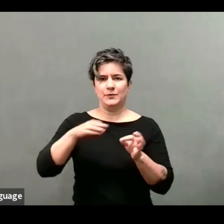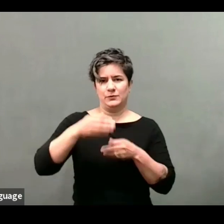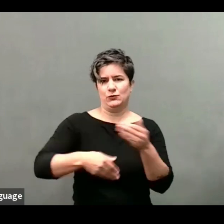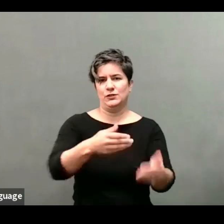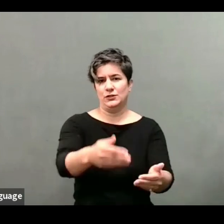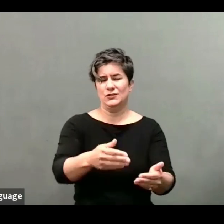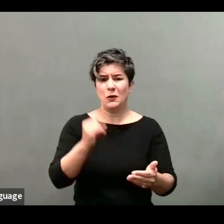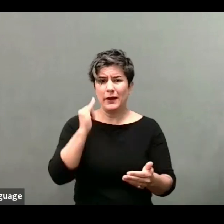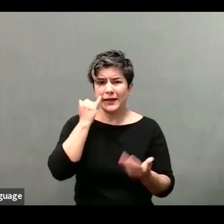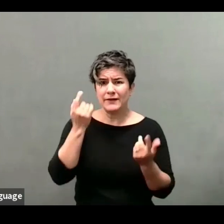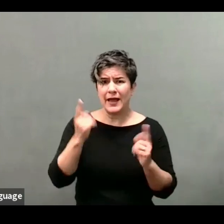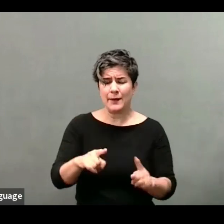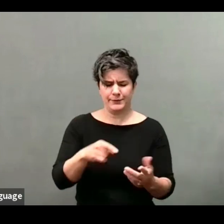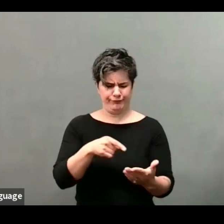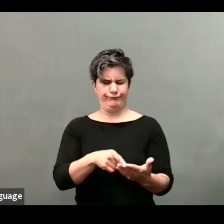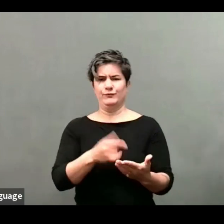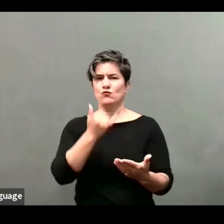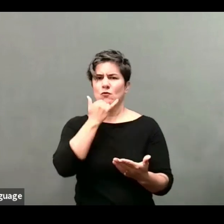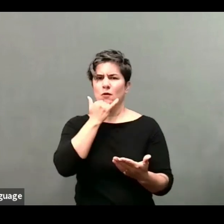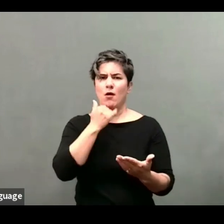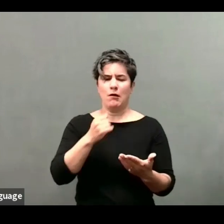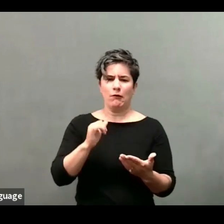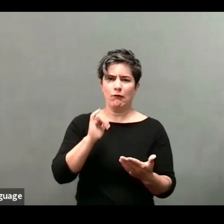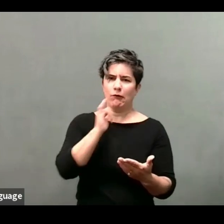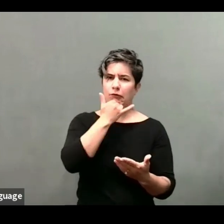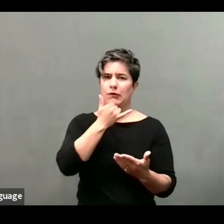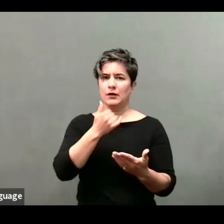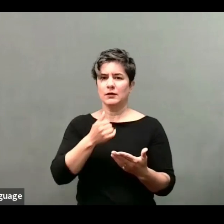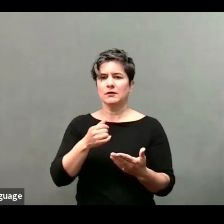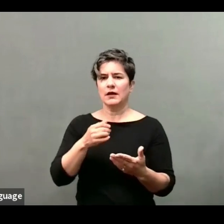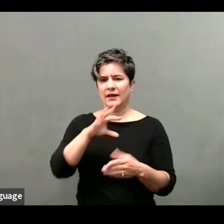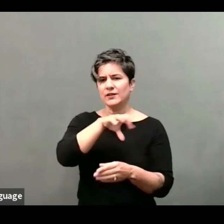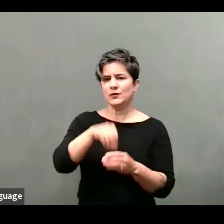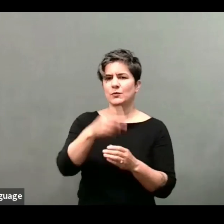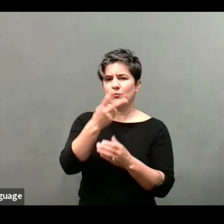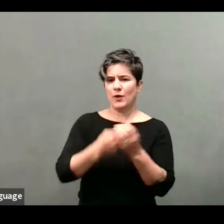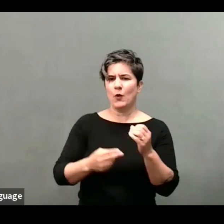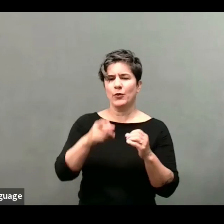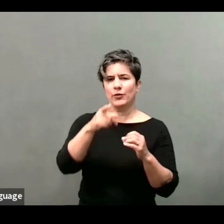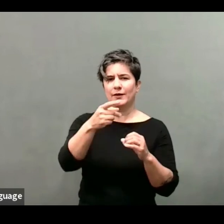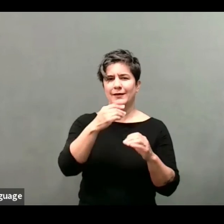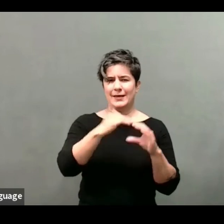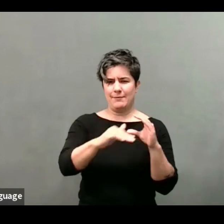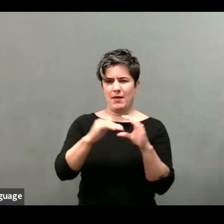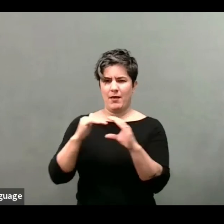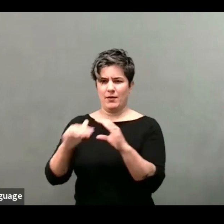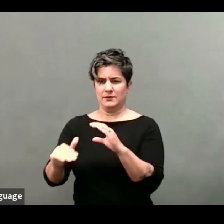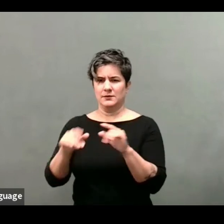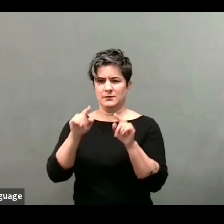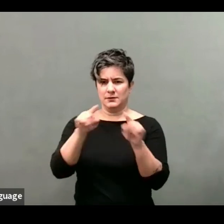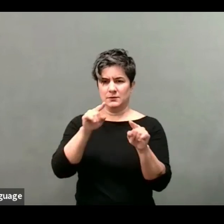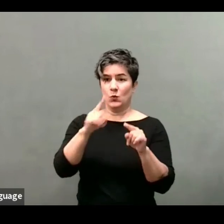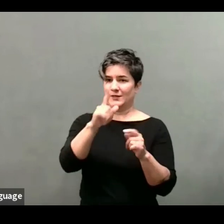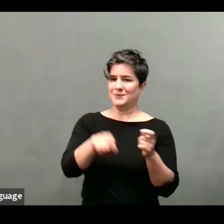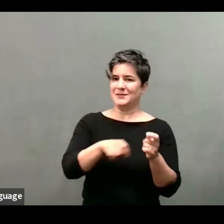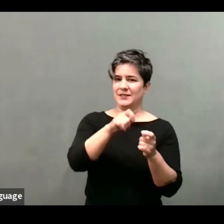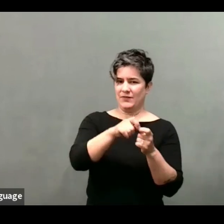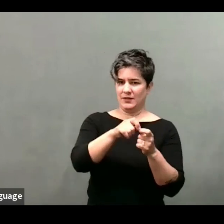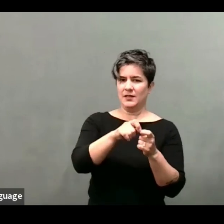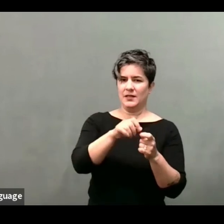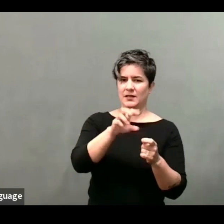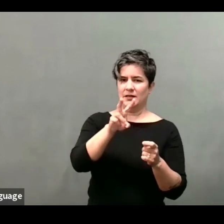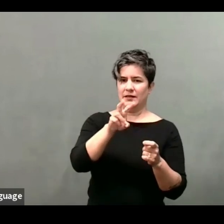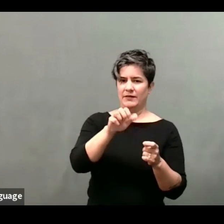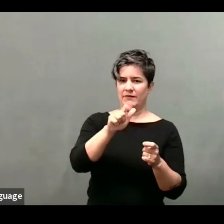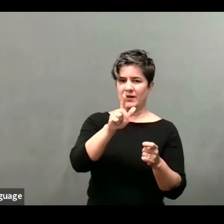if there's an accidental bill or questions, I included both of her emails right there. There's one that's specifically for her, and